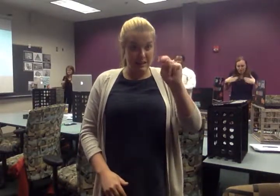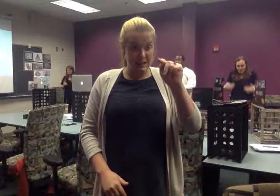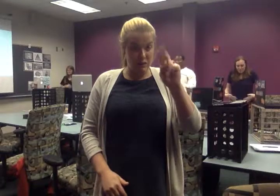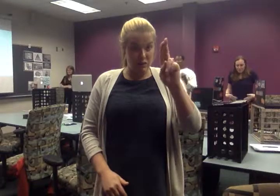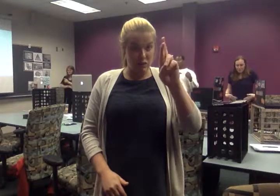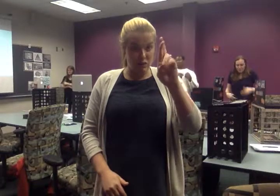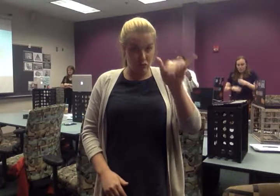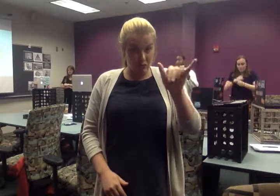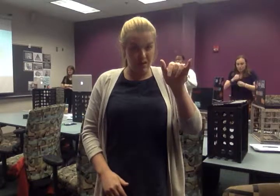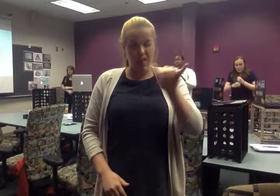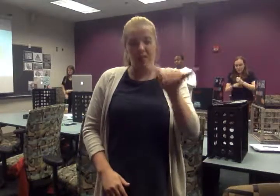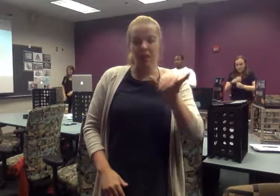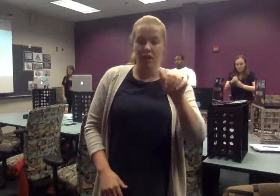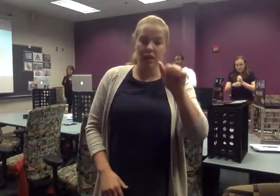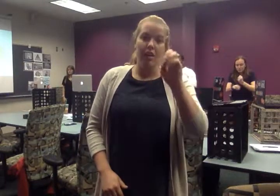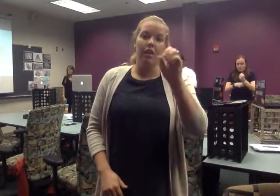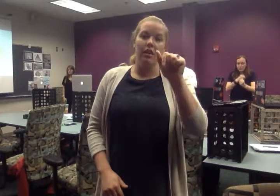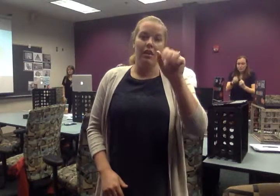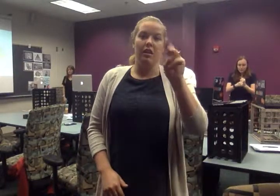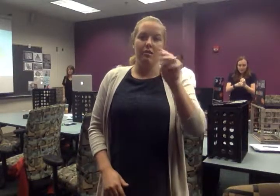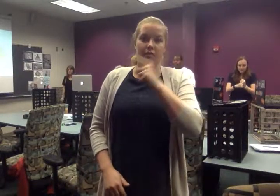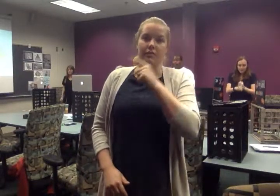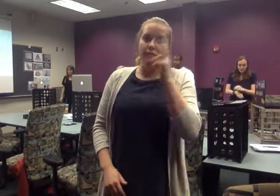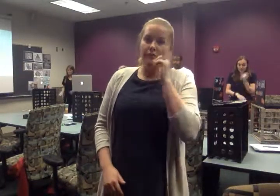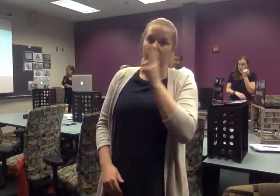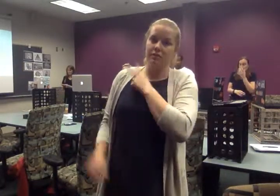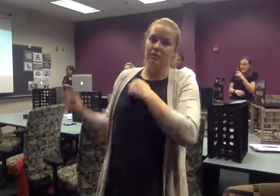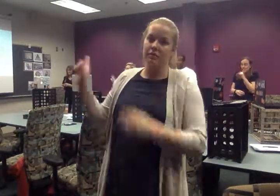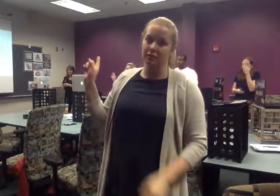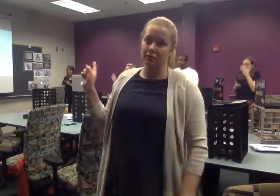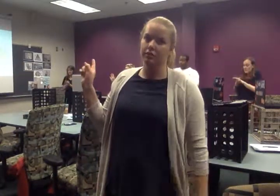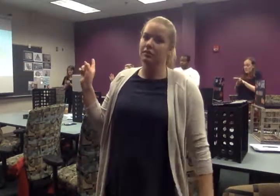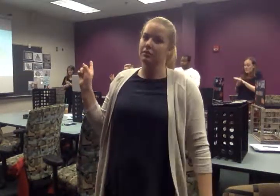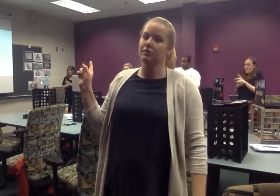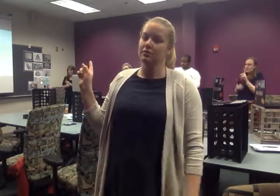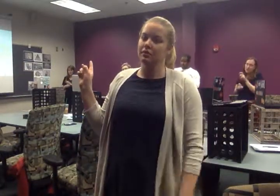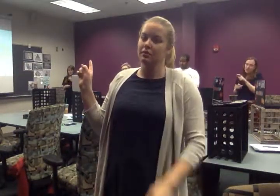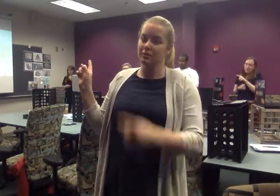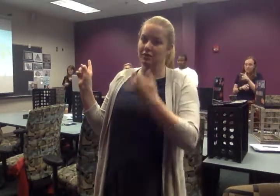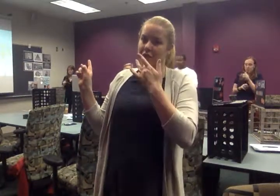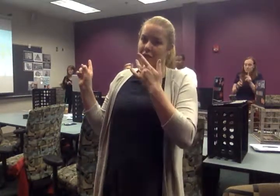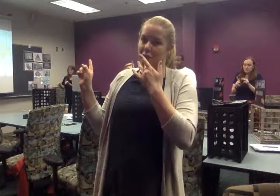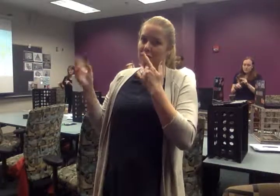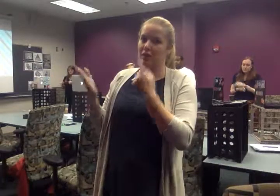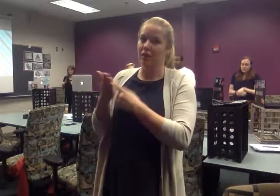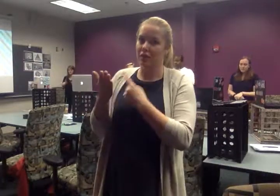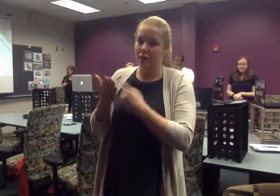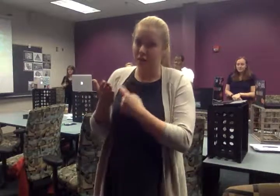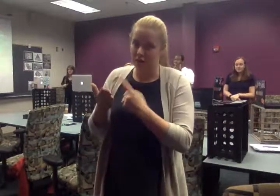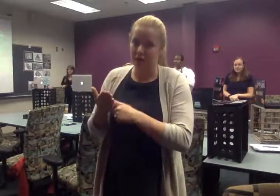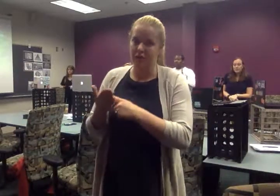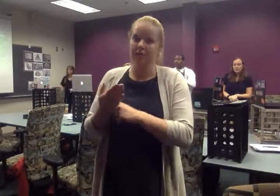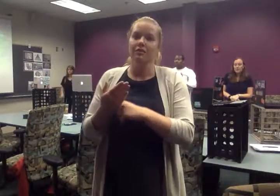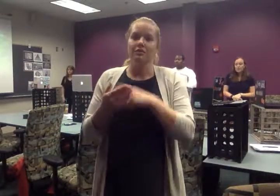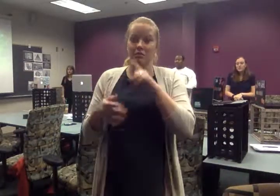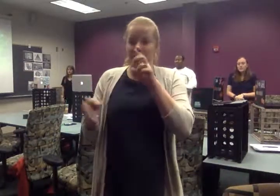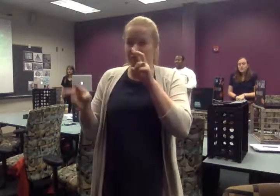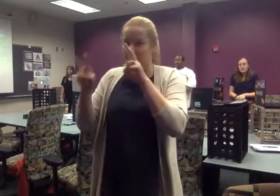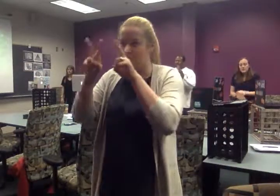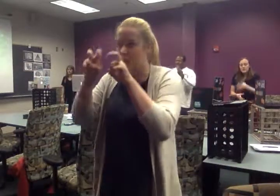millennia. And if you don't believe me, you can just ask anthropologists. They love to talk about this stuff. So here's the fascinating thing to me. When you look at places where the social